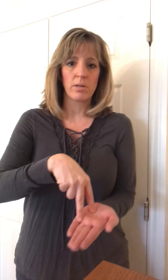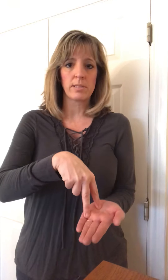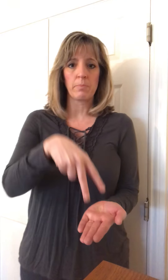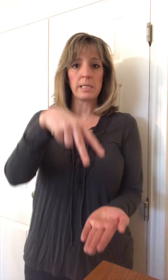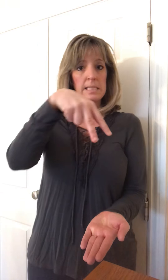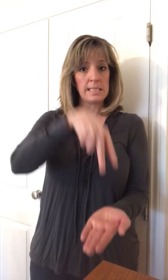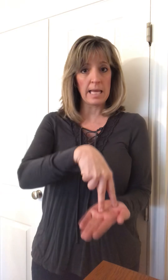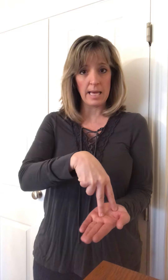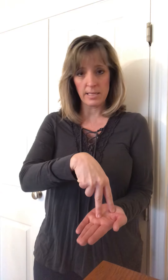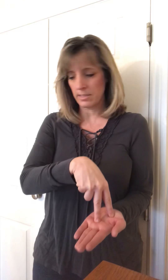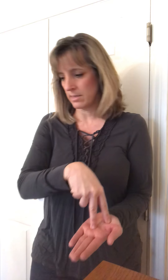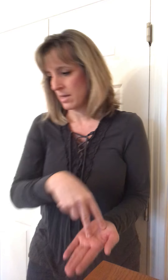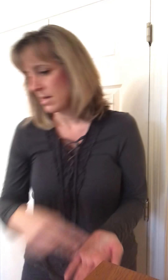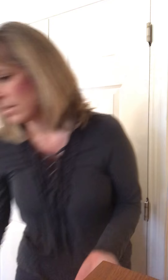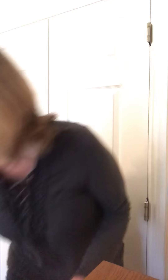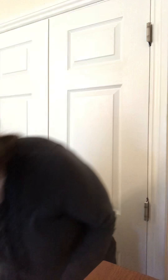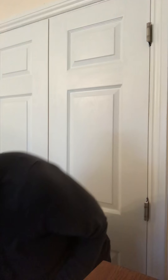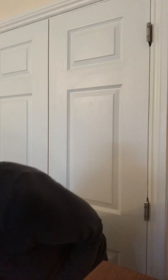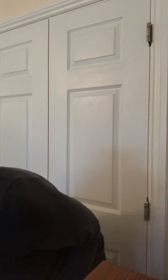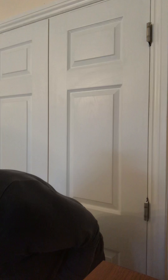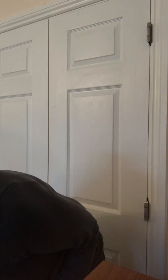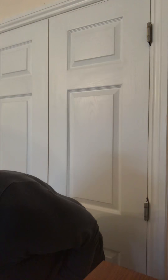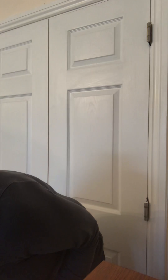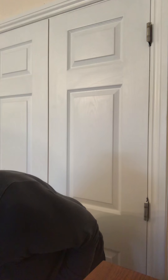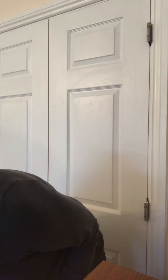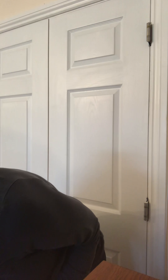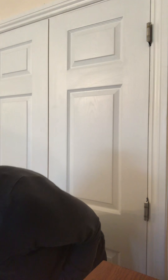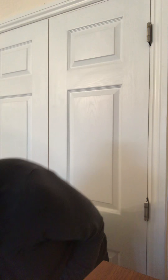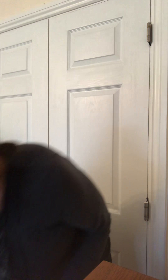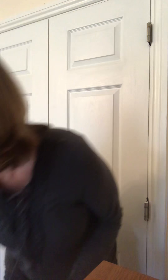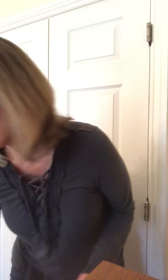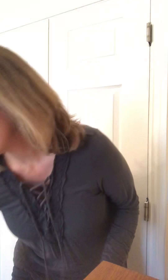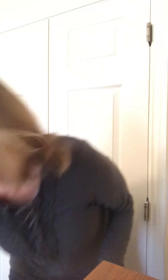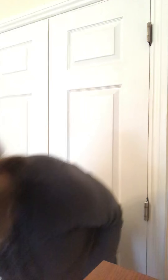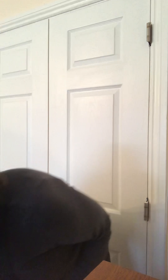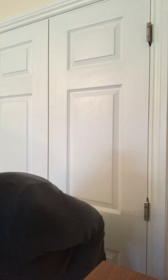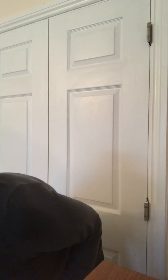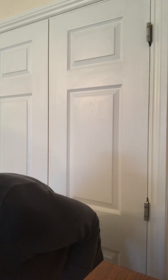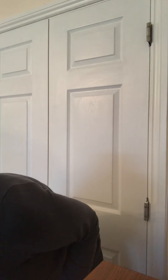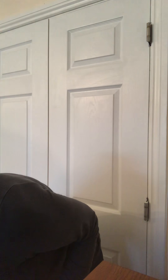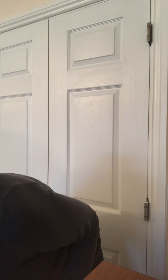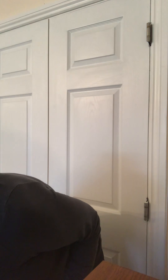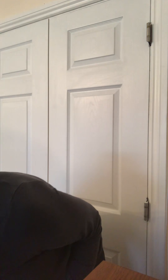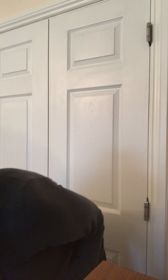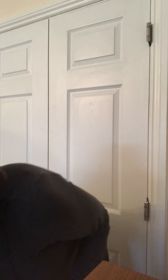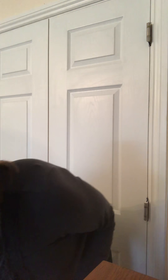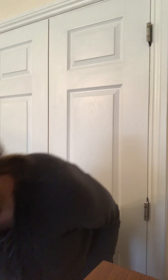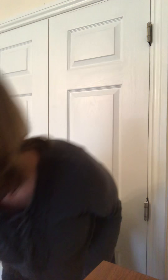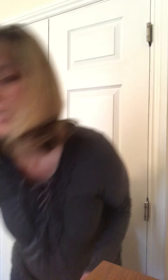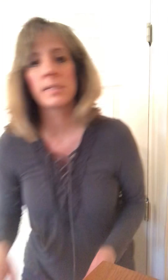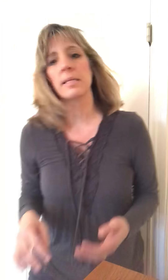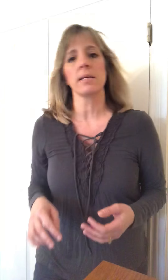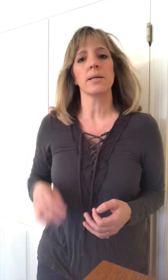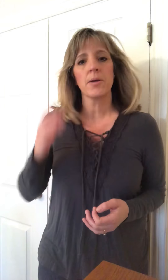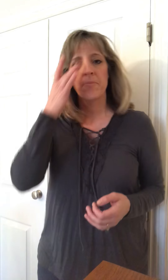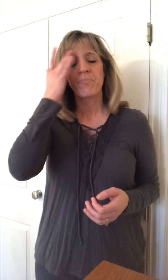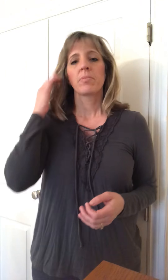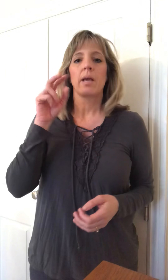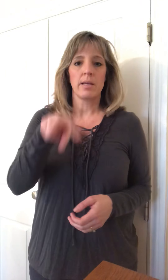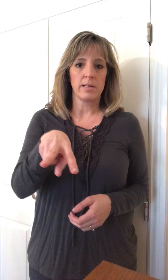say please stand, that's stand. Okay. Whoops. Hold on a second. See. Okay, these are